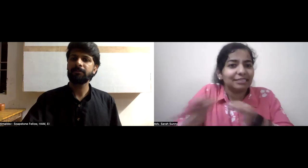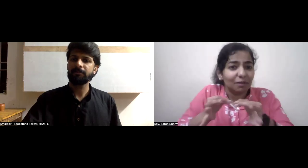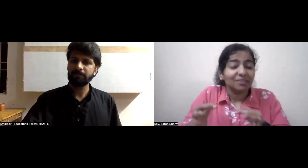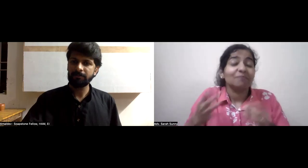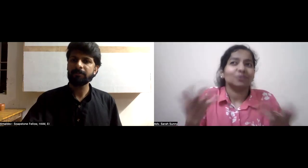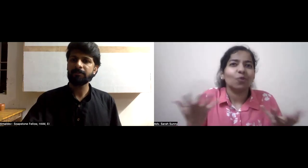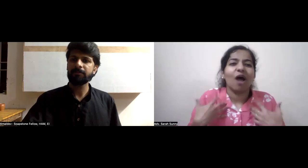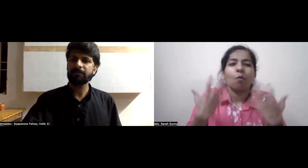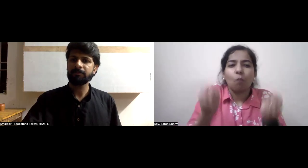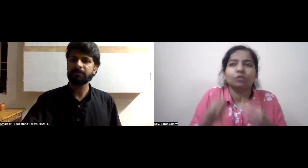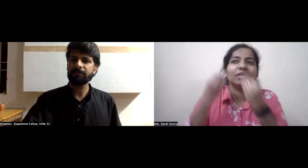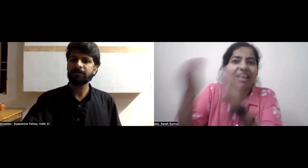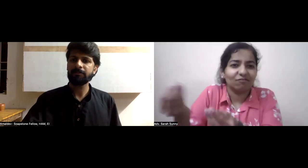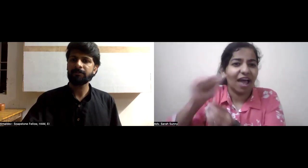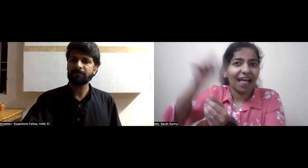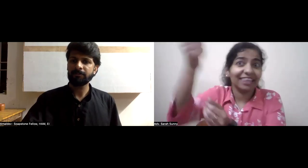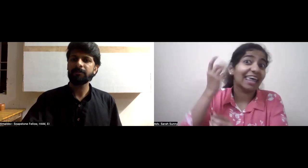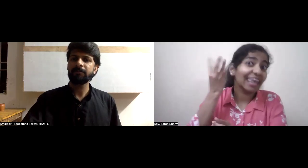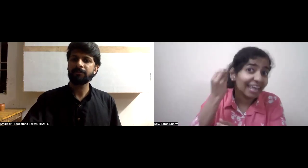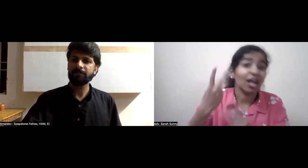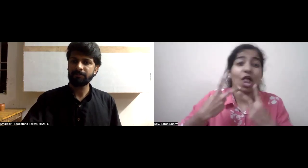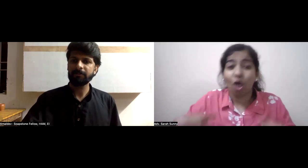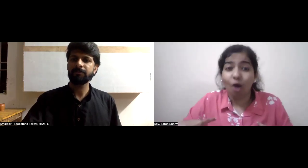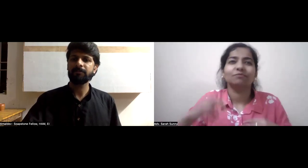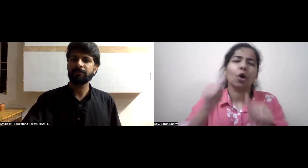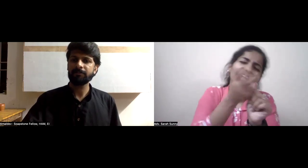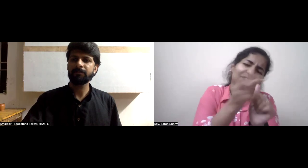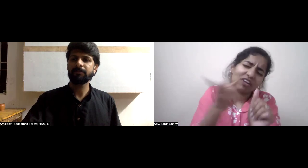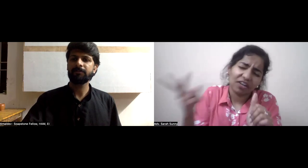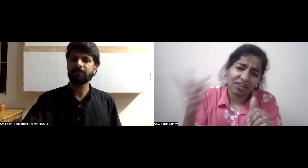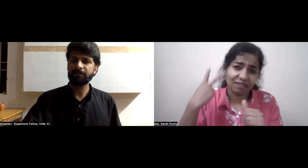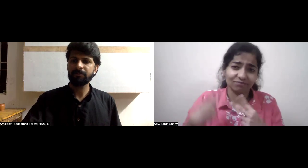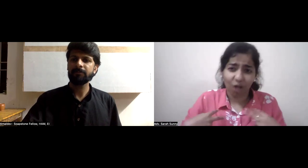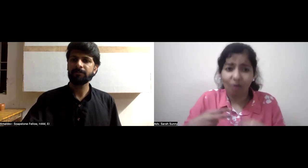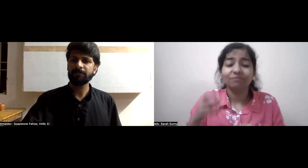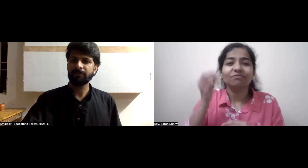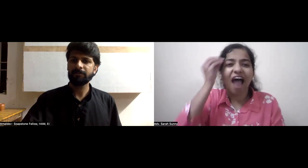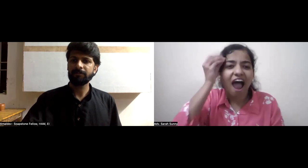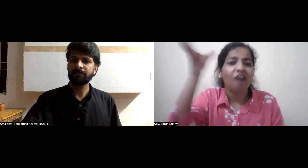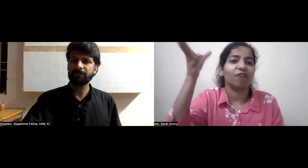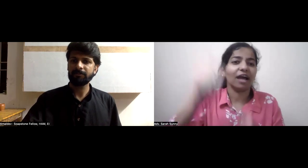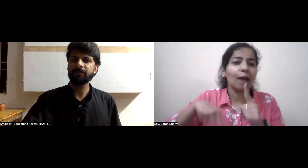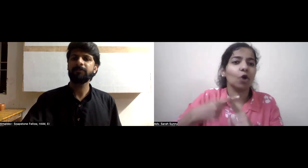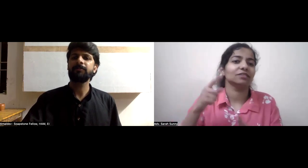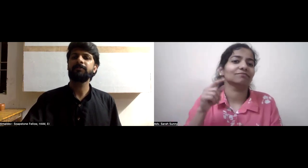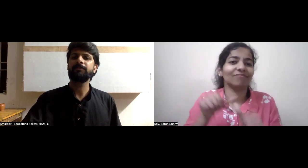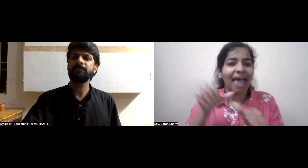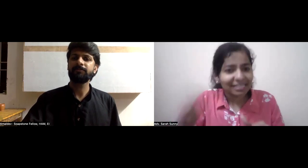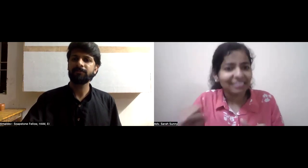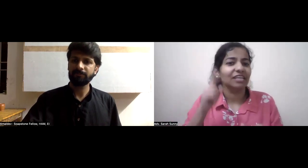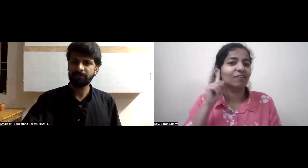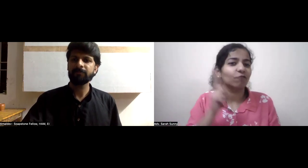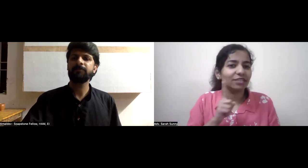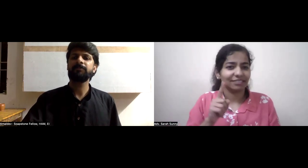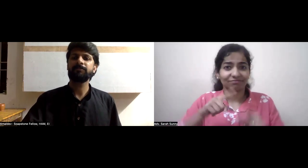it means, and then I take that time to explain to them, and also let them know that yes, these hearing lawyers that take